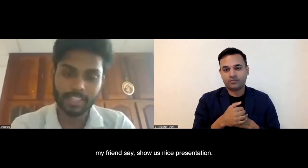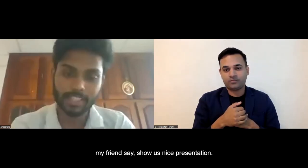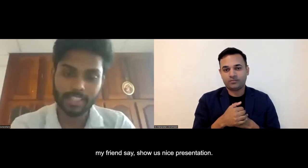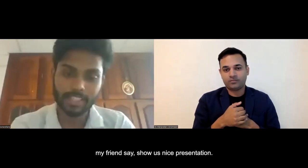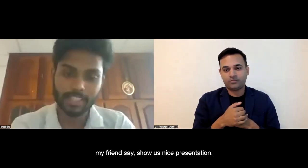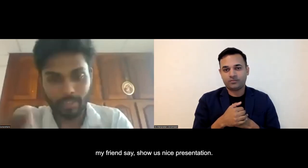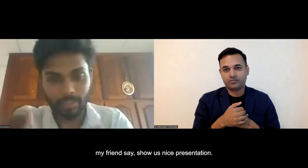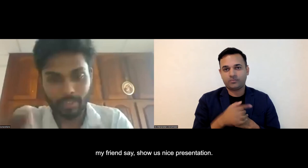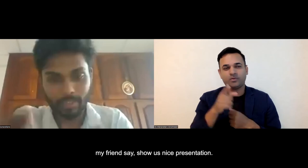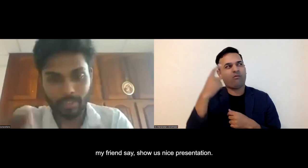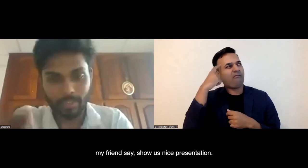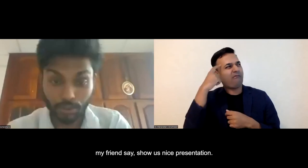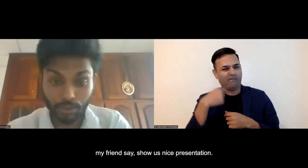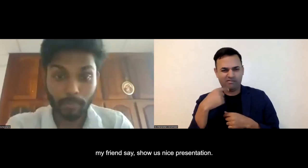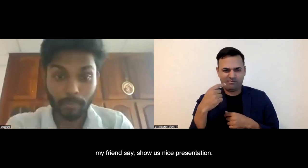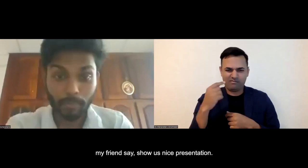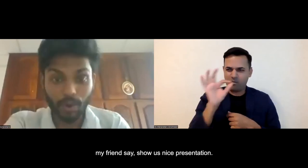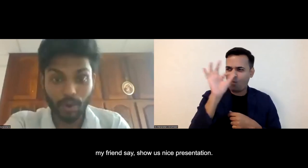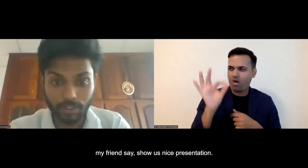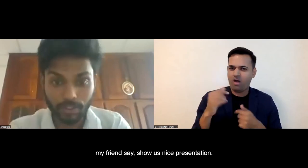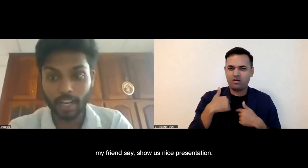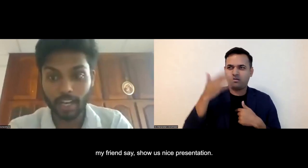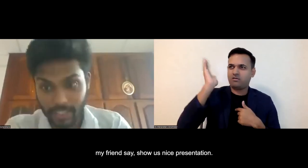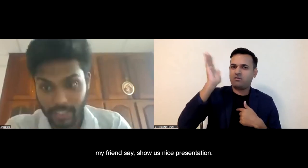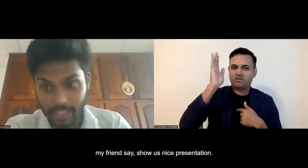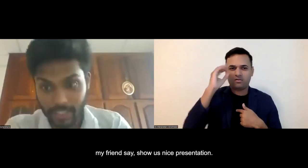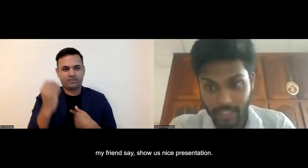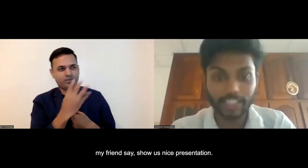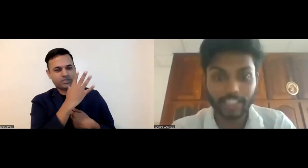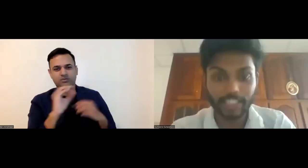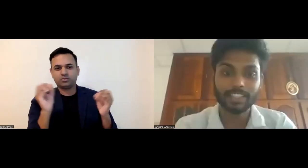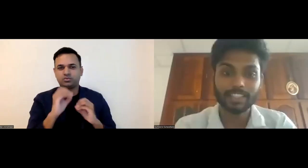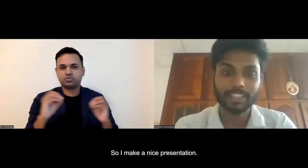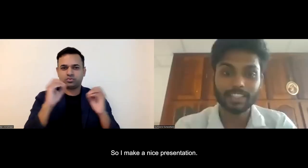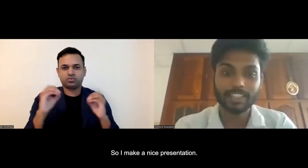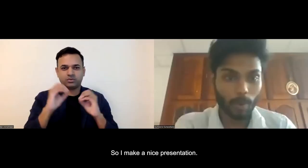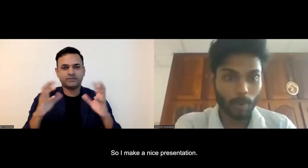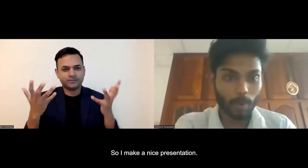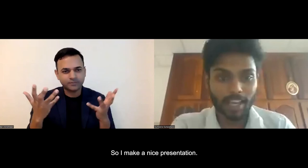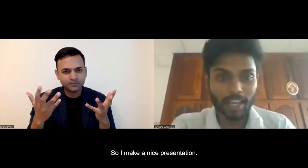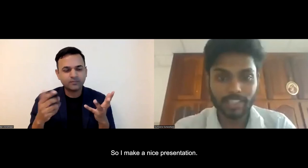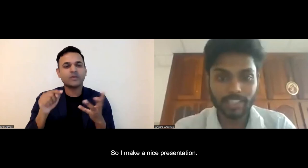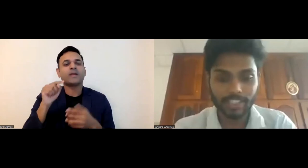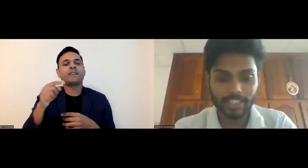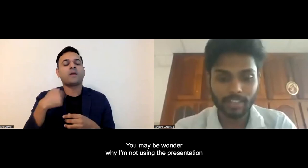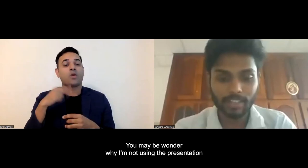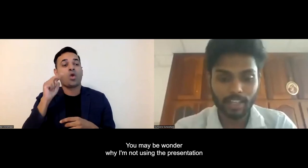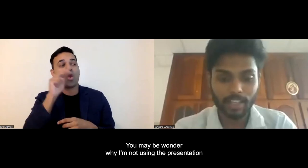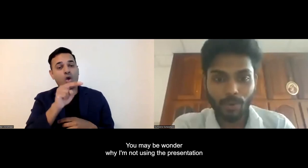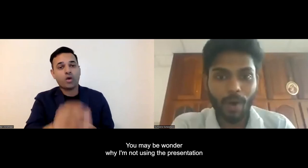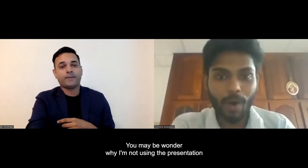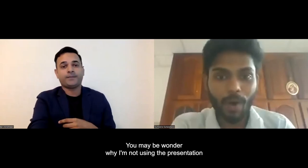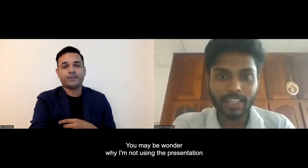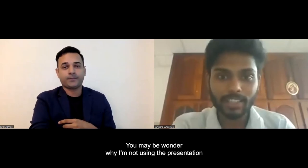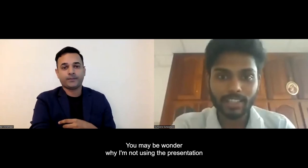my friends say, show us a nice presentation. So many nice presentation. Now you